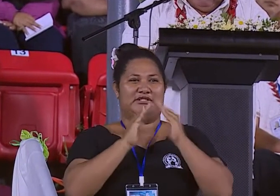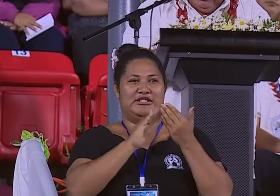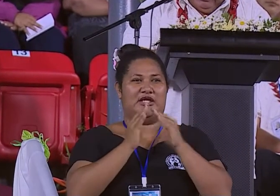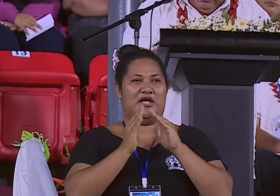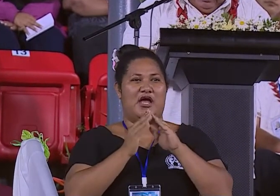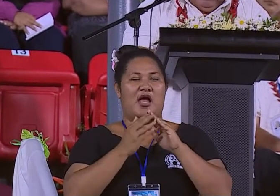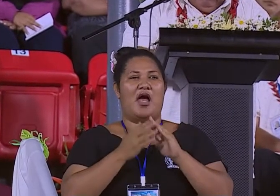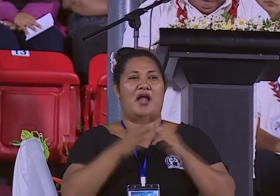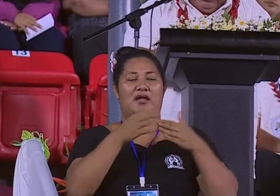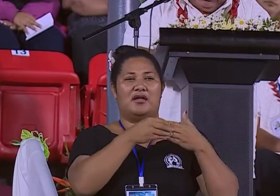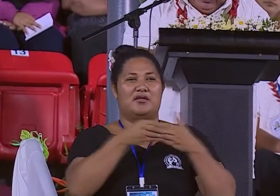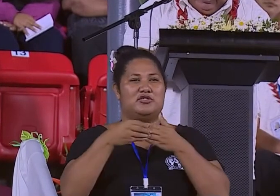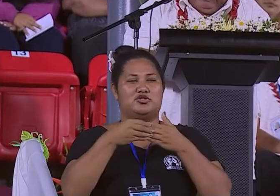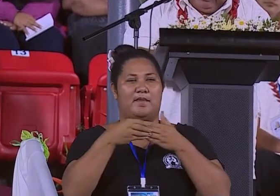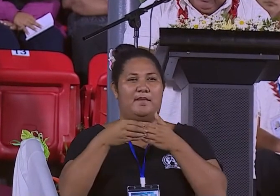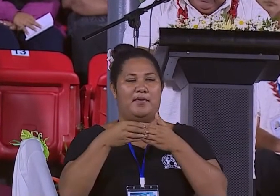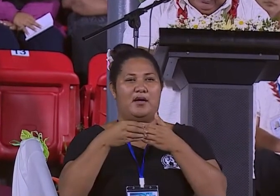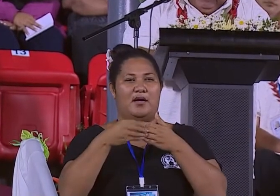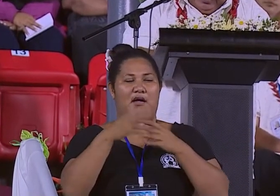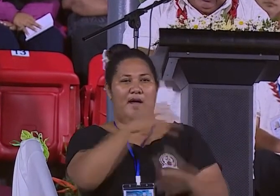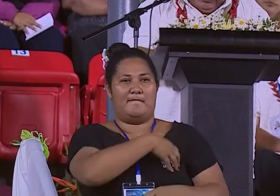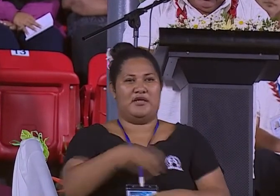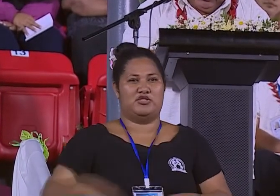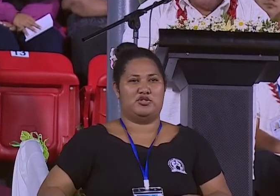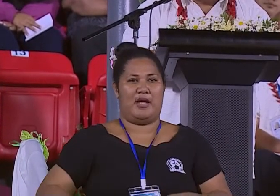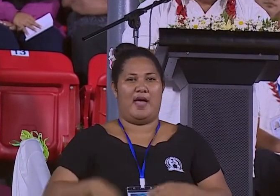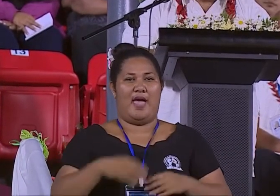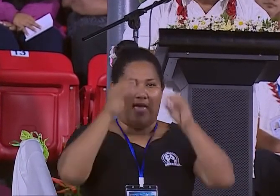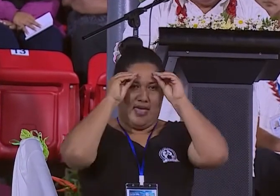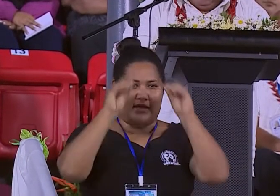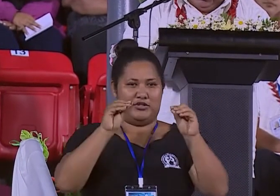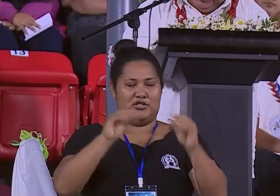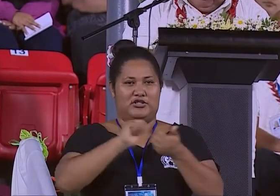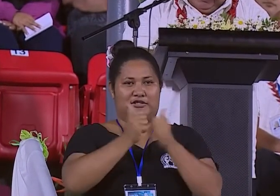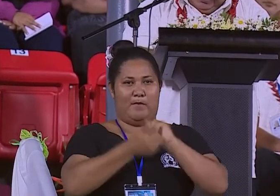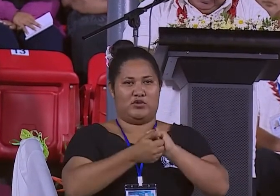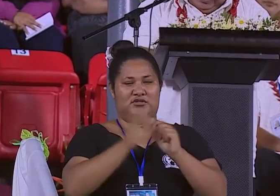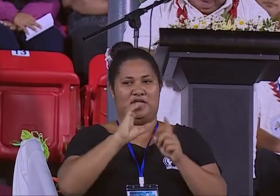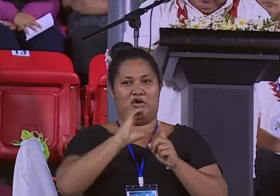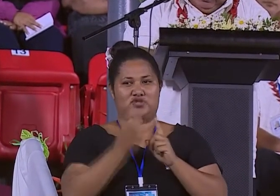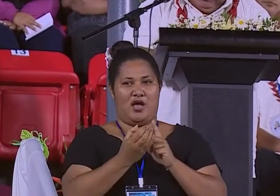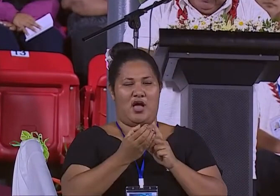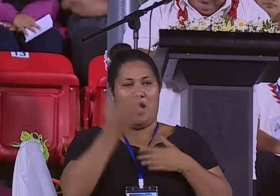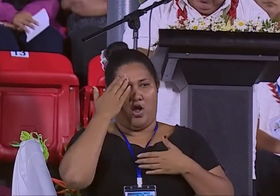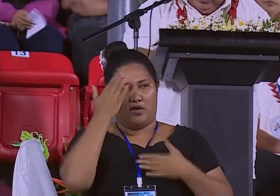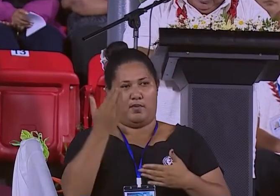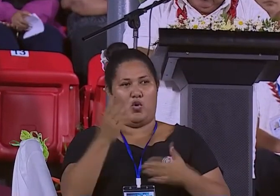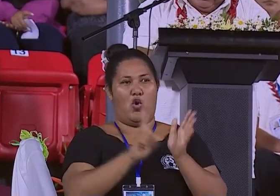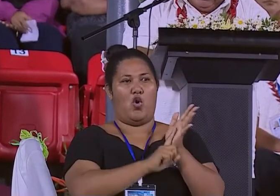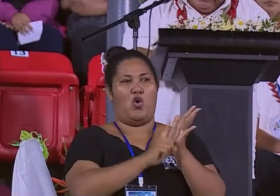committee under the leadership of the Minister of Education, Sports and